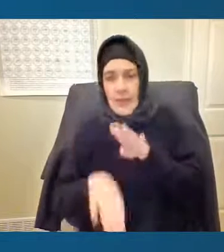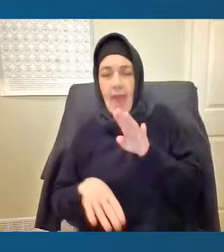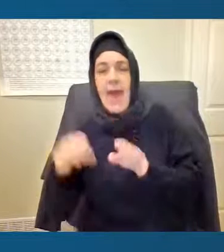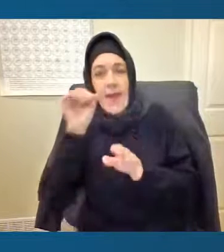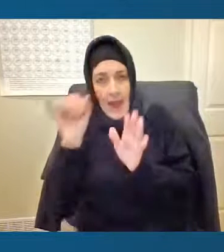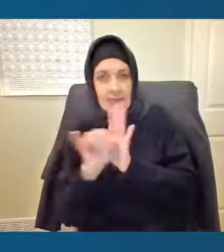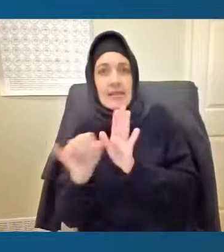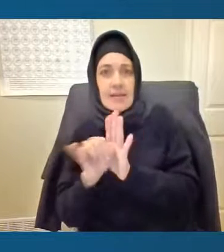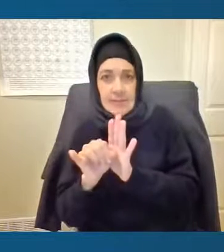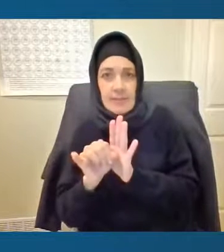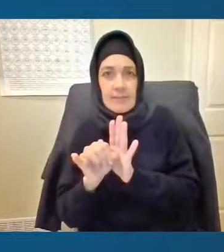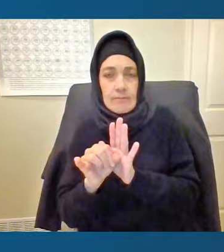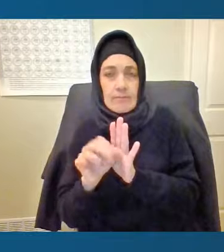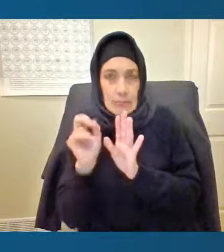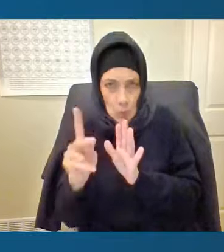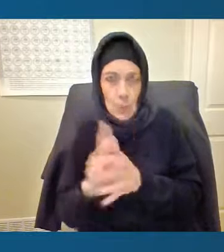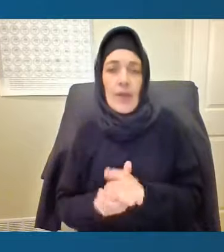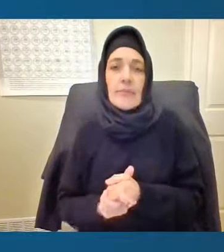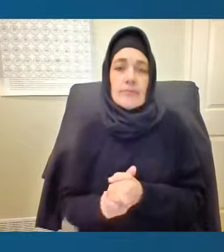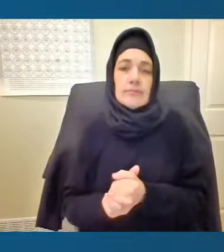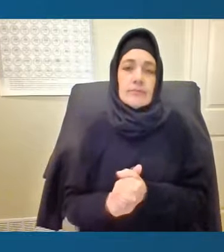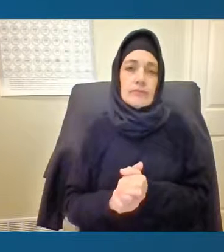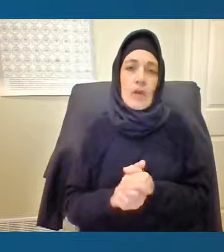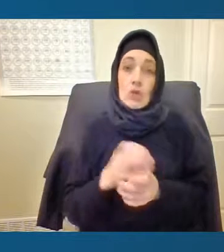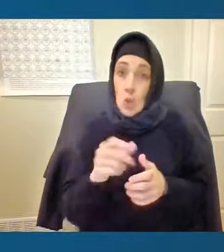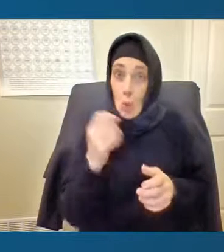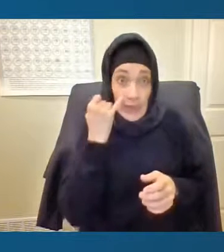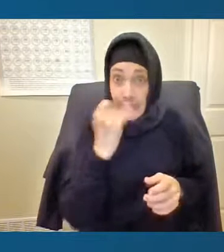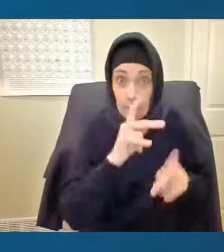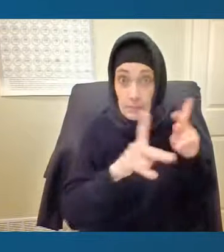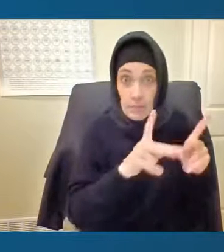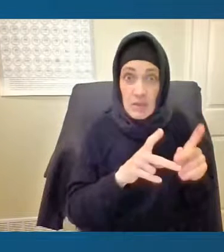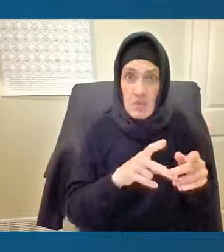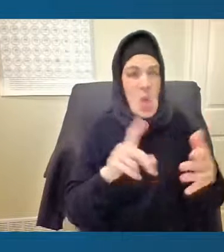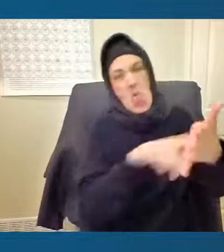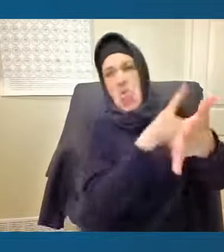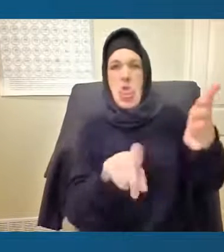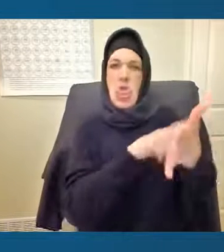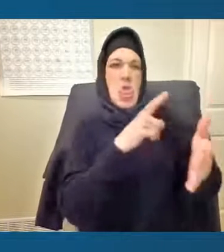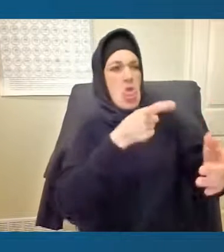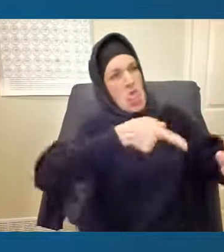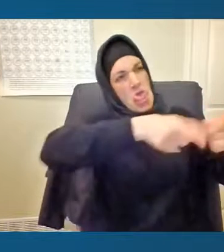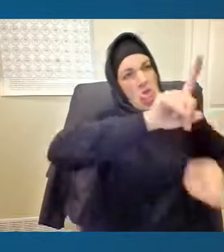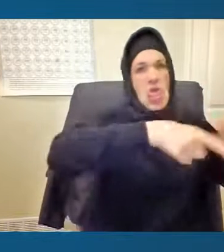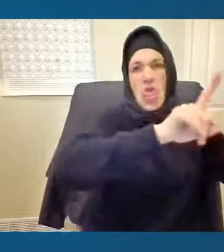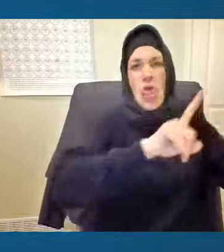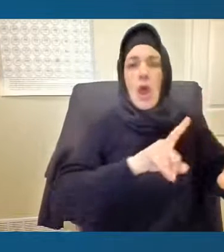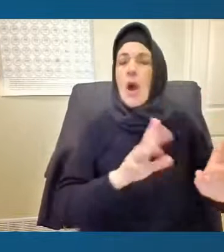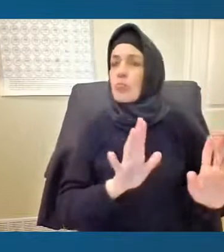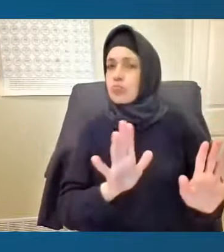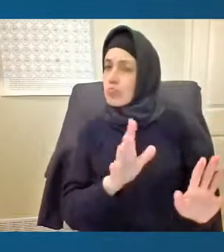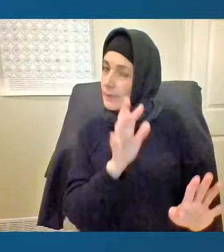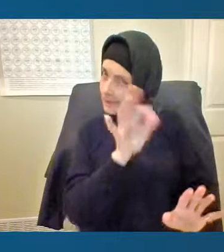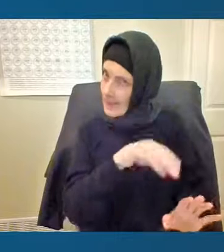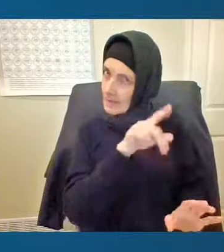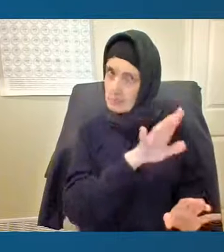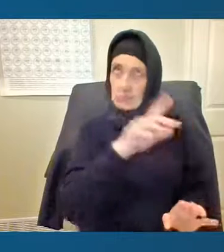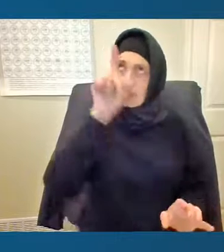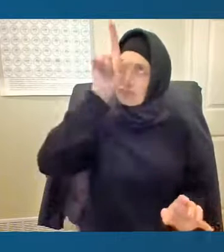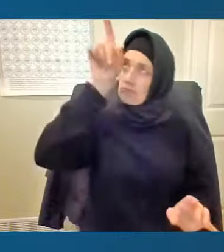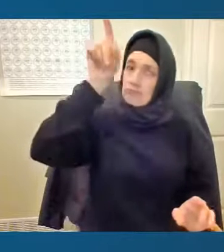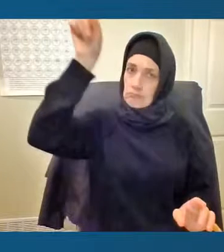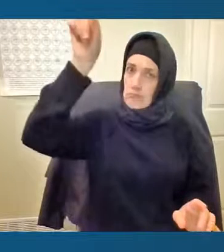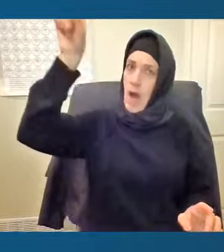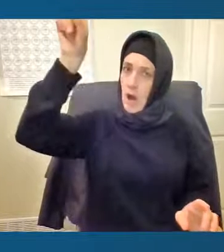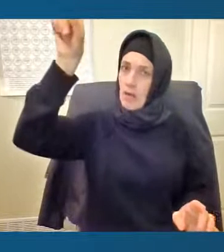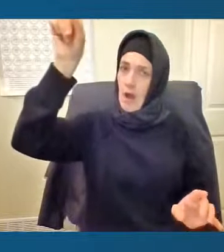no doubt, 100%. And they need to learn that. But what's our reaction to the correction? You know what I'm saying? What's